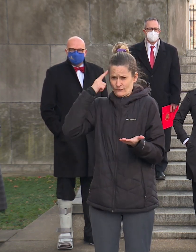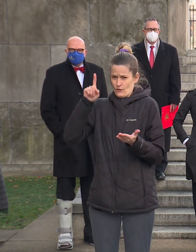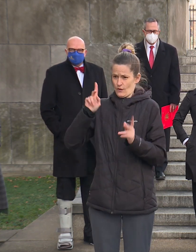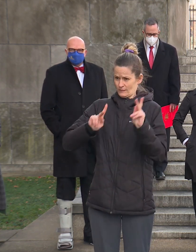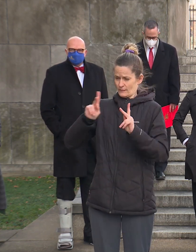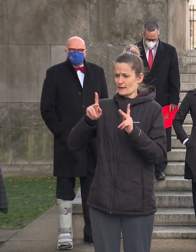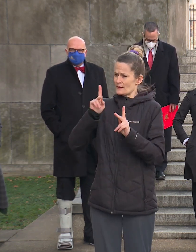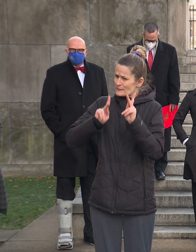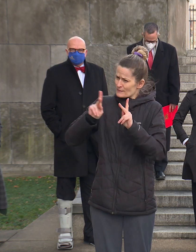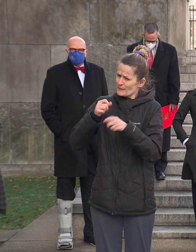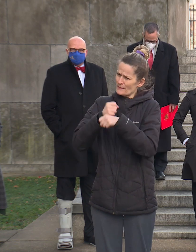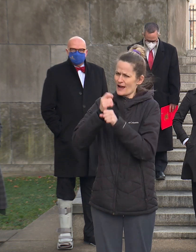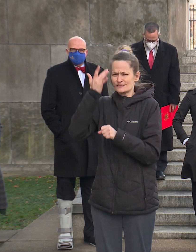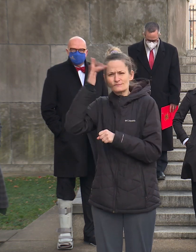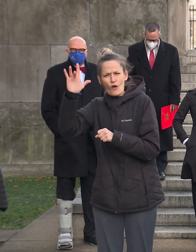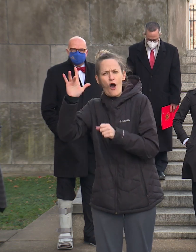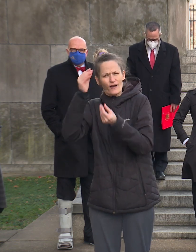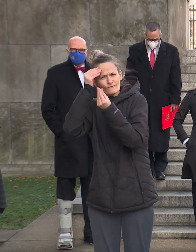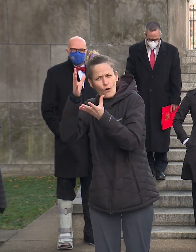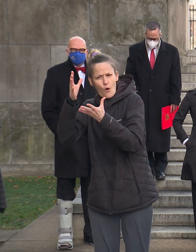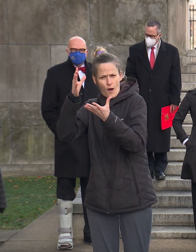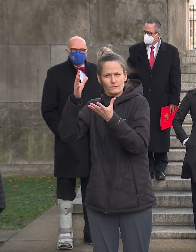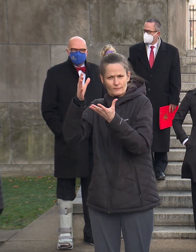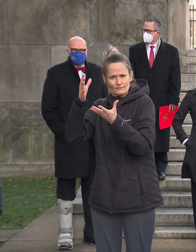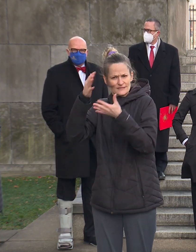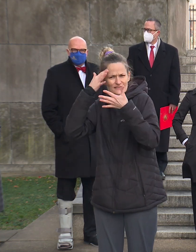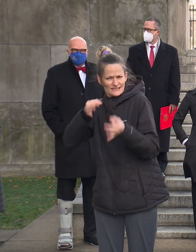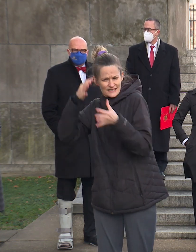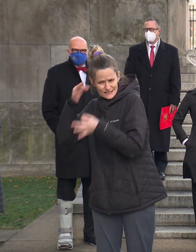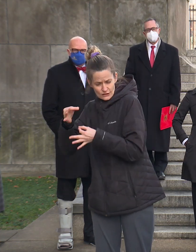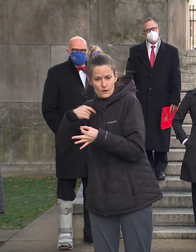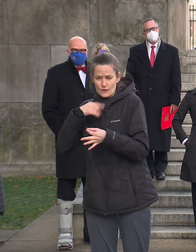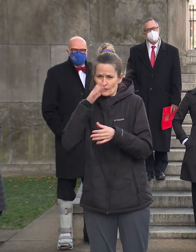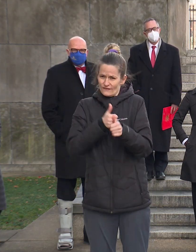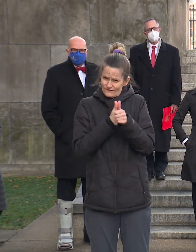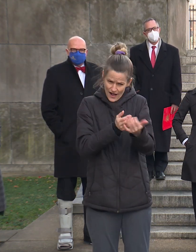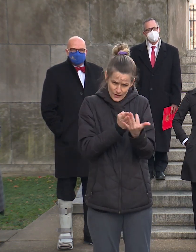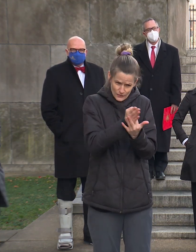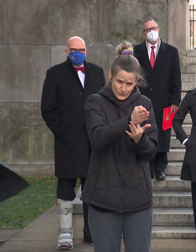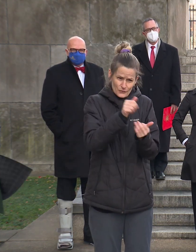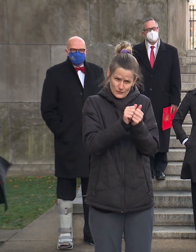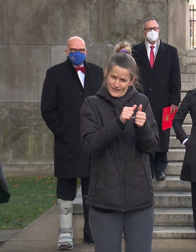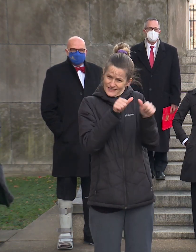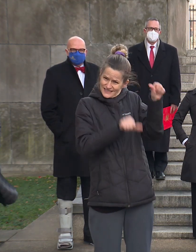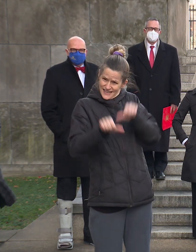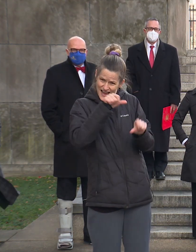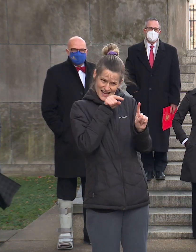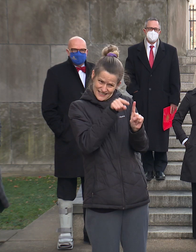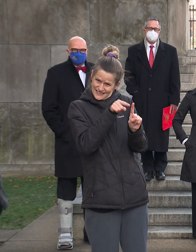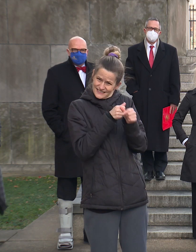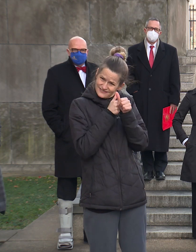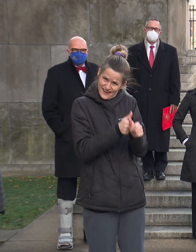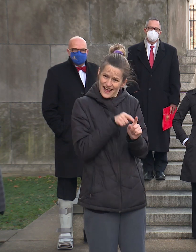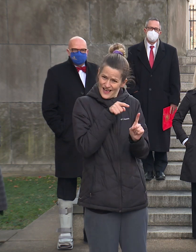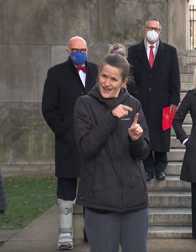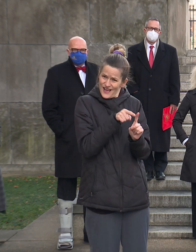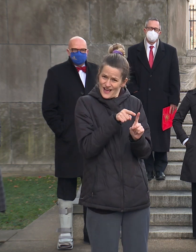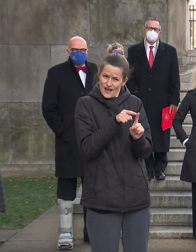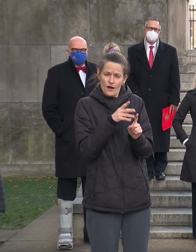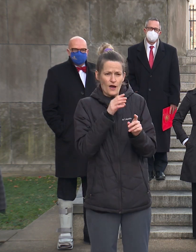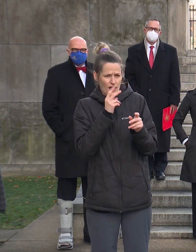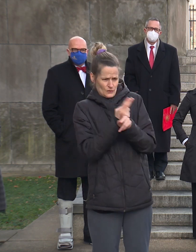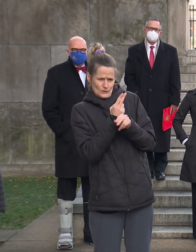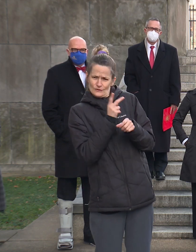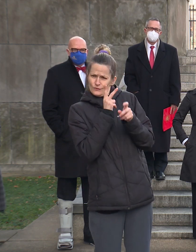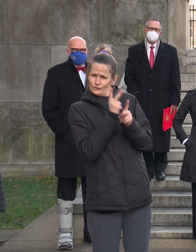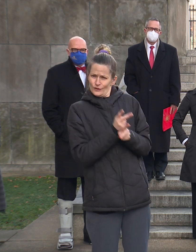continue to follow the science and take appropriate measures to ensure the safety of our employees and the residents that they serve. I have